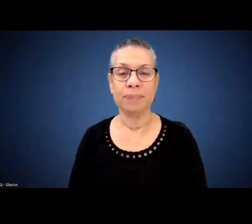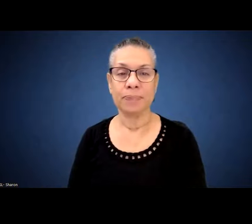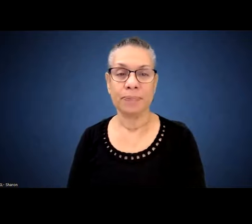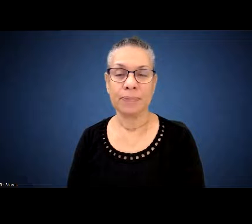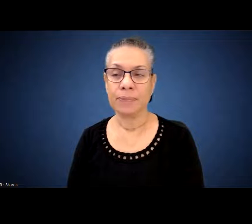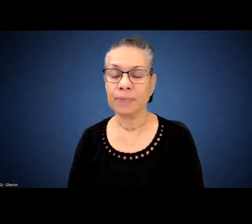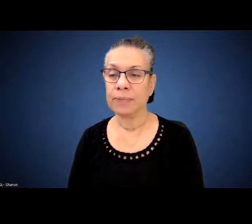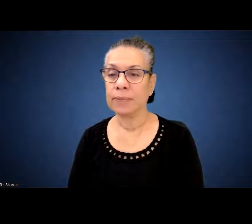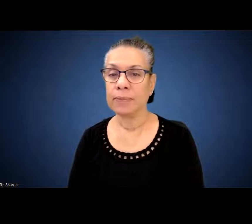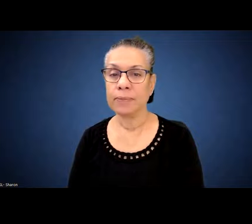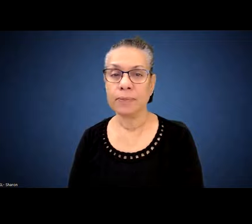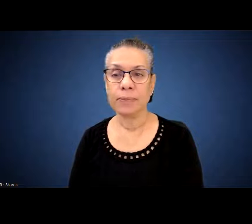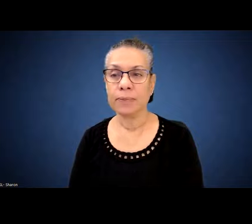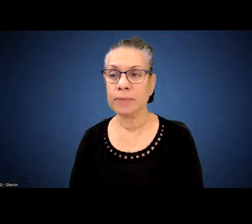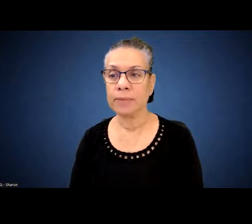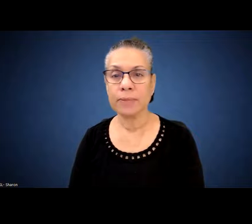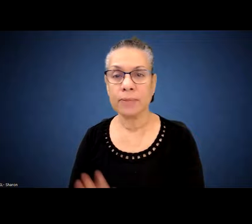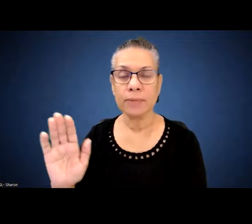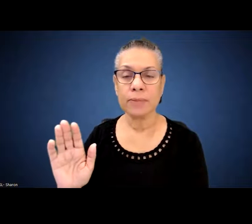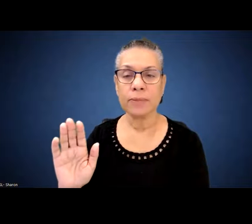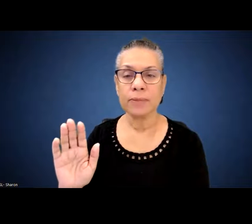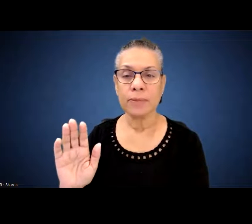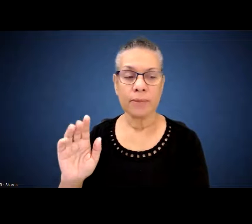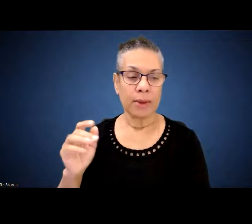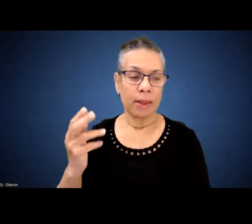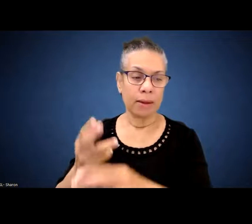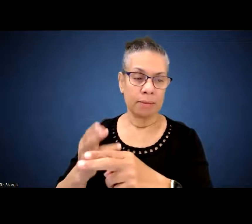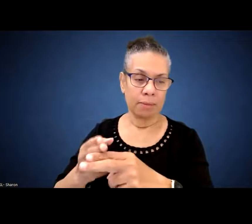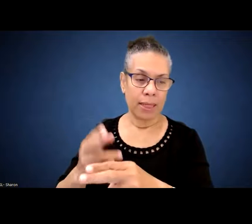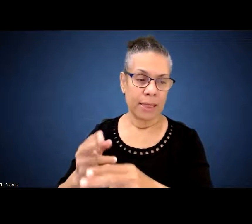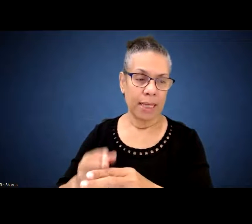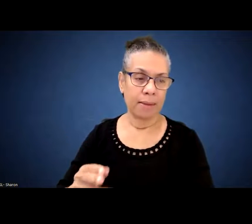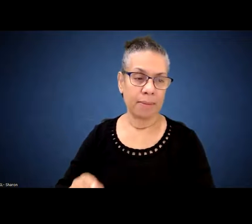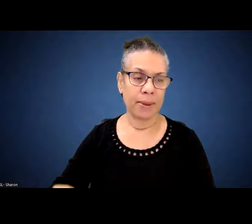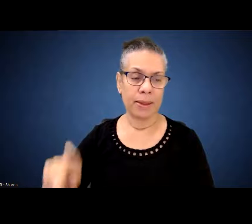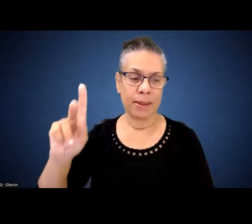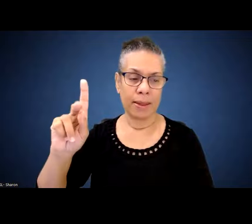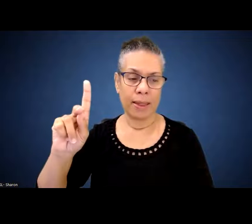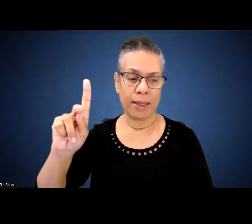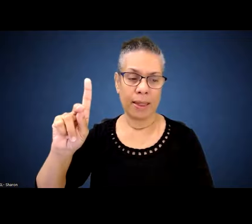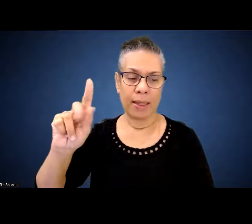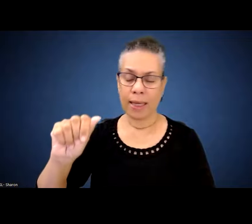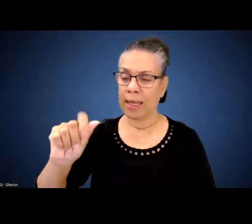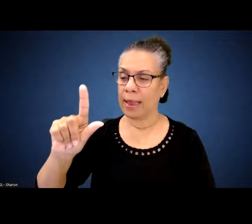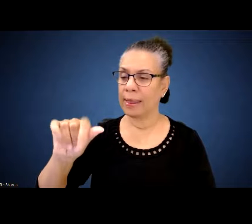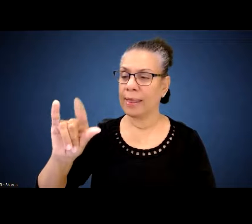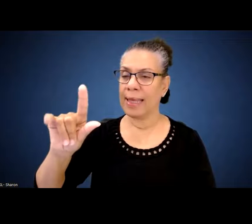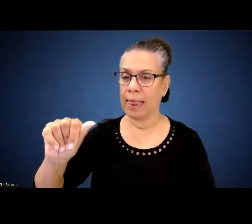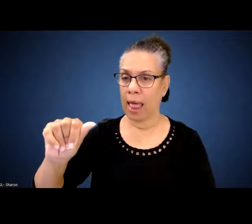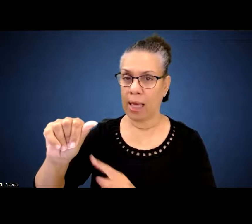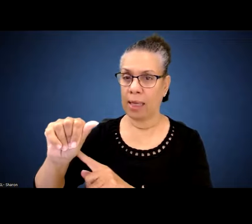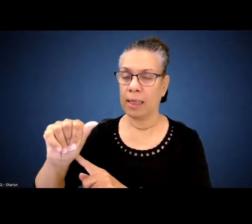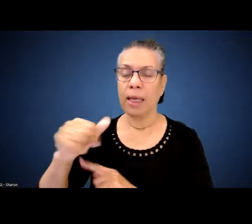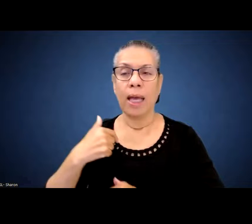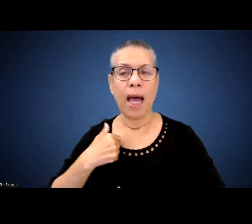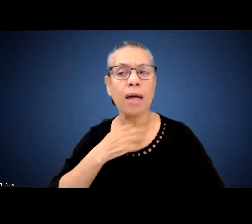kind of, this is Kalila. I'm curious. I'm really intrigued by Cheryl's comment. So I'm